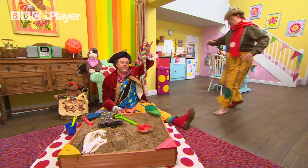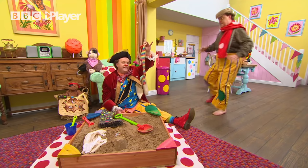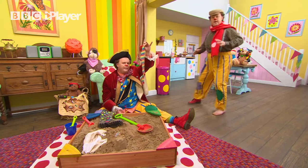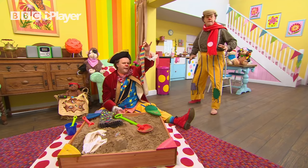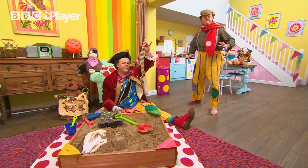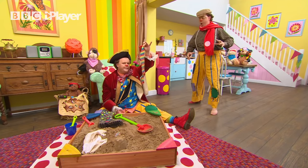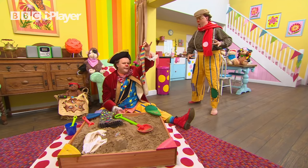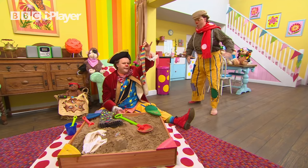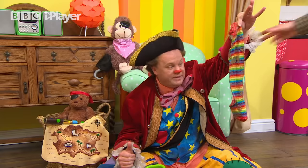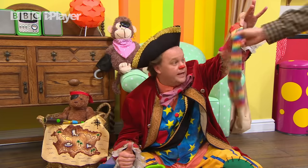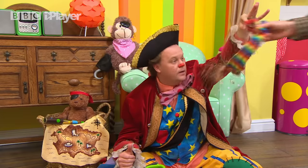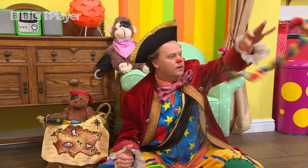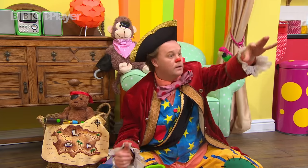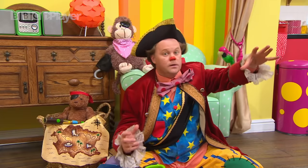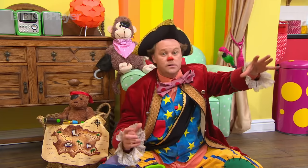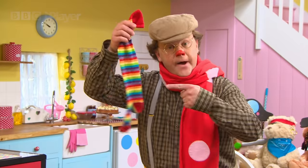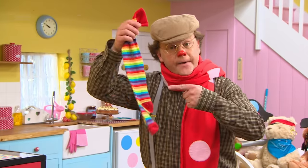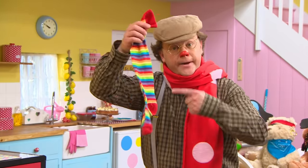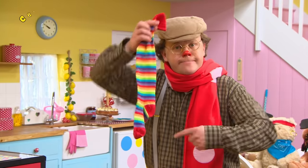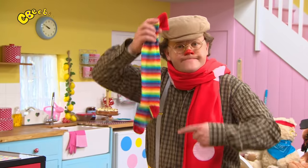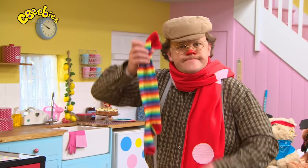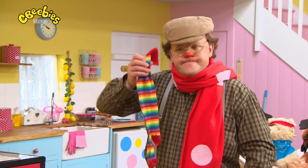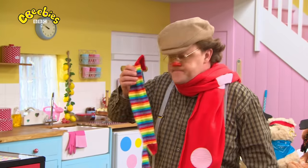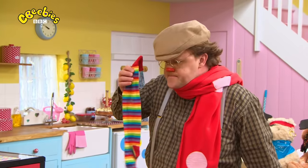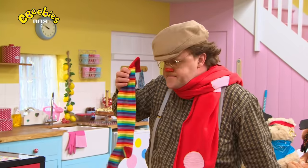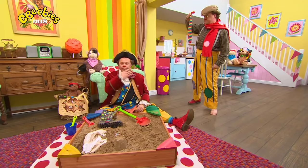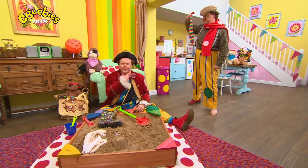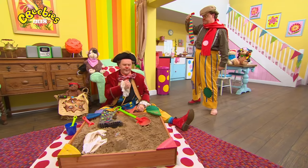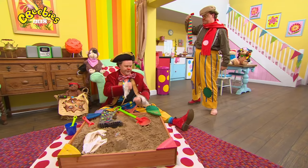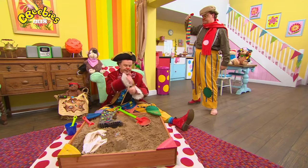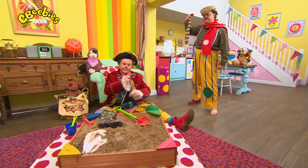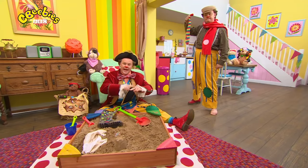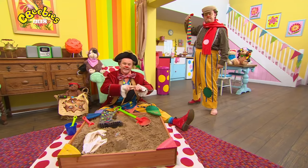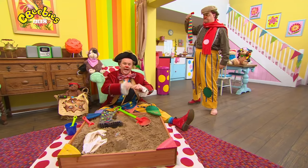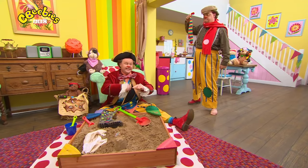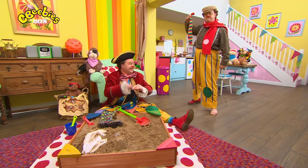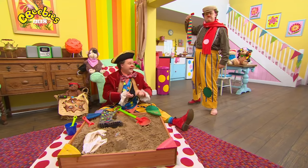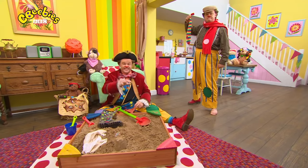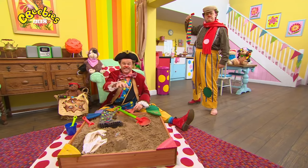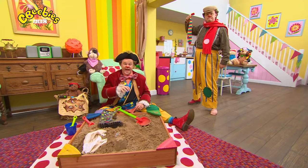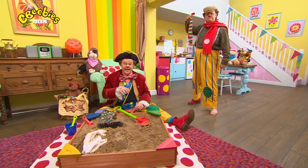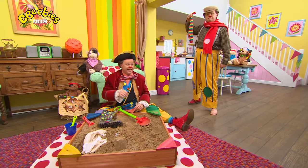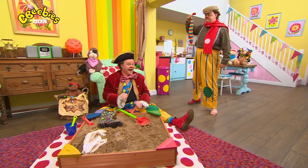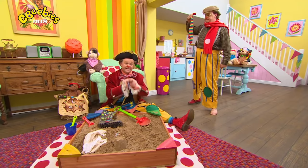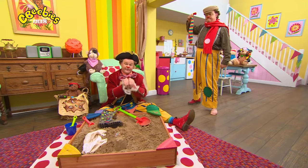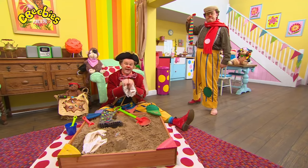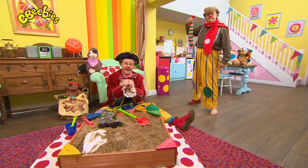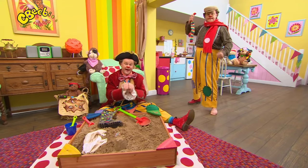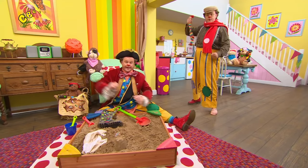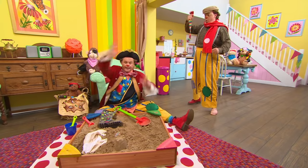this belongs oh my sock oh long john grandad has taken our treasure come